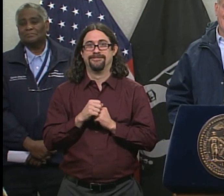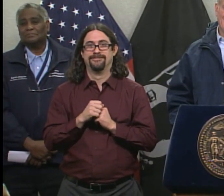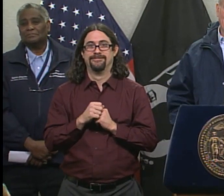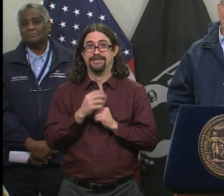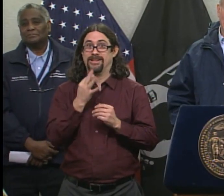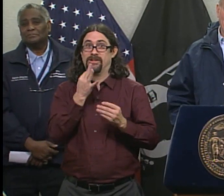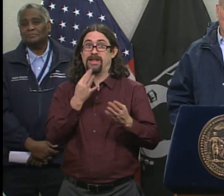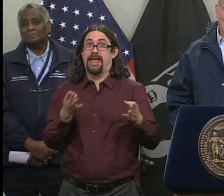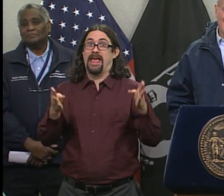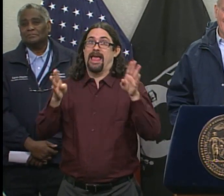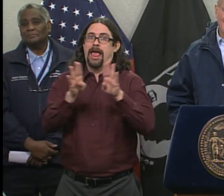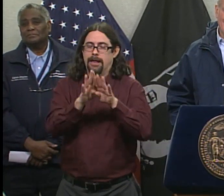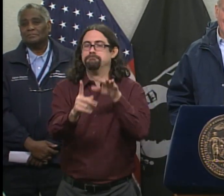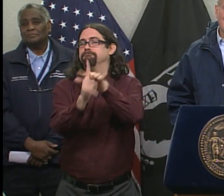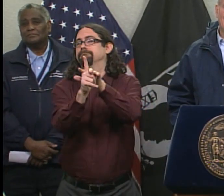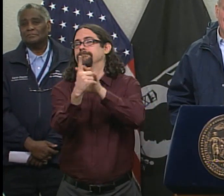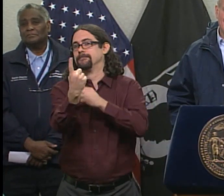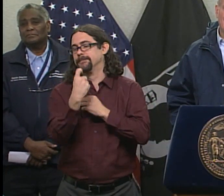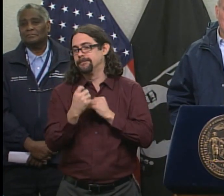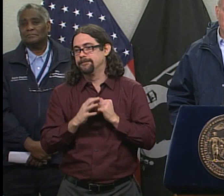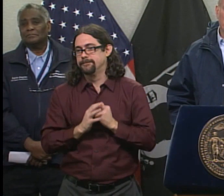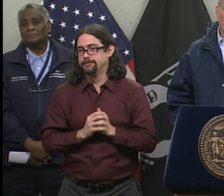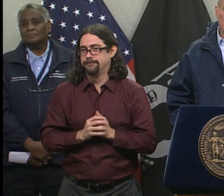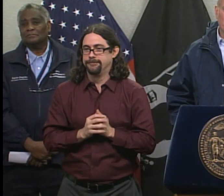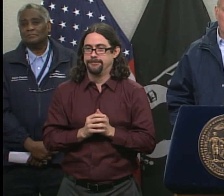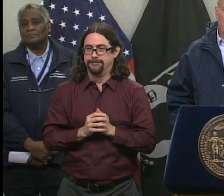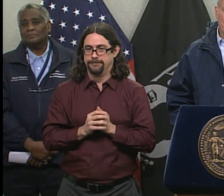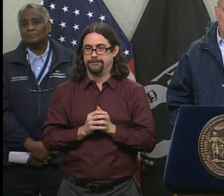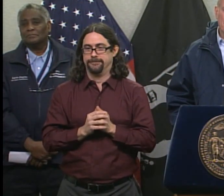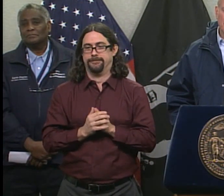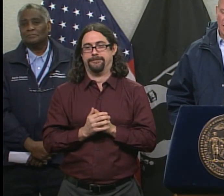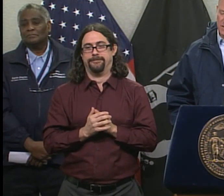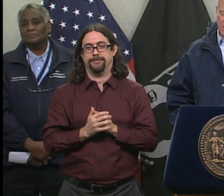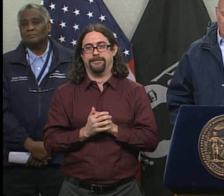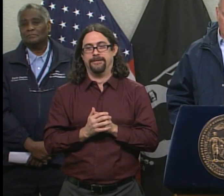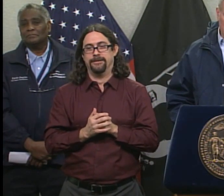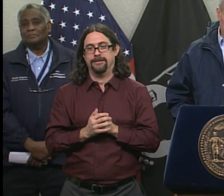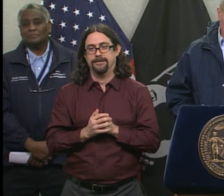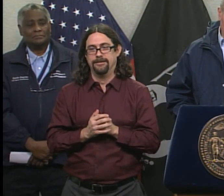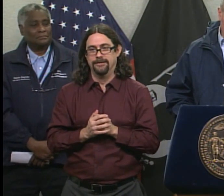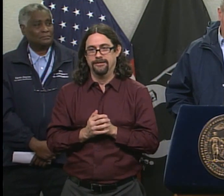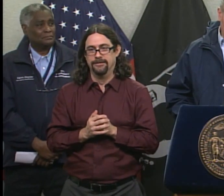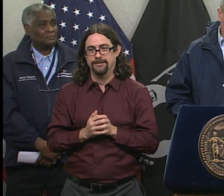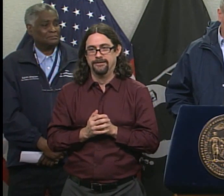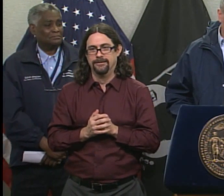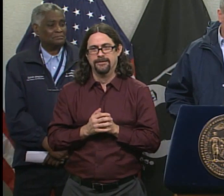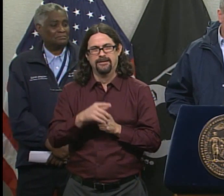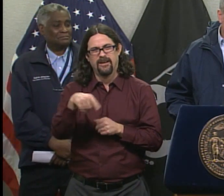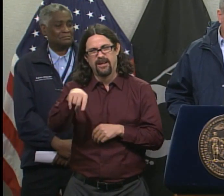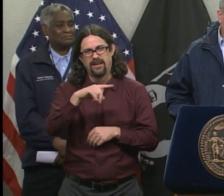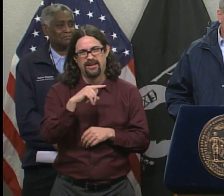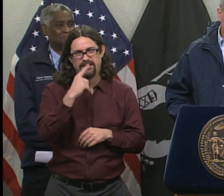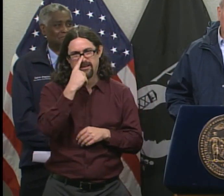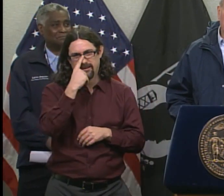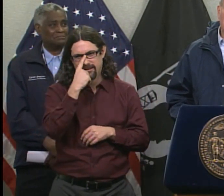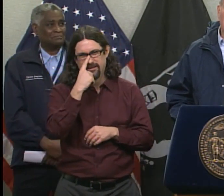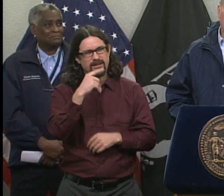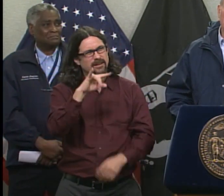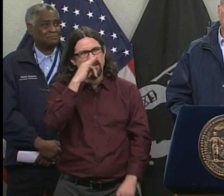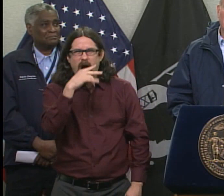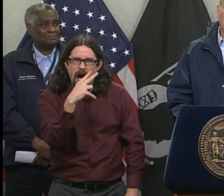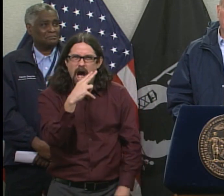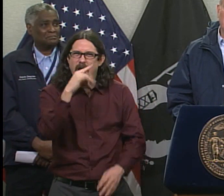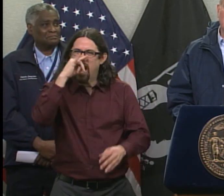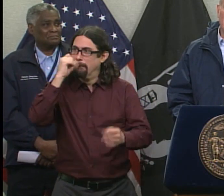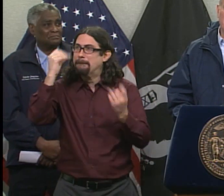might be thinking, if 26 inches doesn't close the school, what am I going to need? 35? I told you. I used to have an